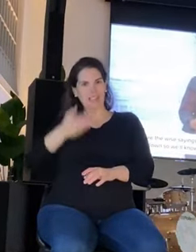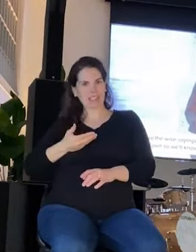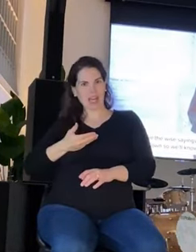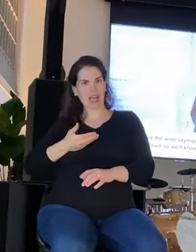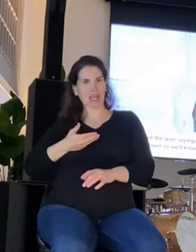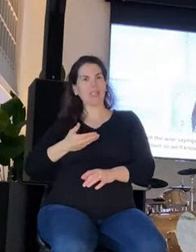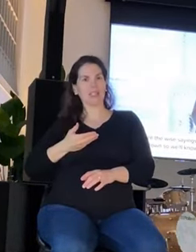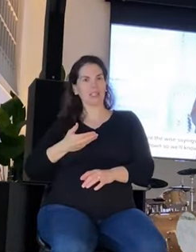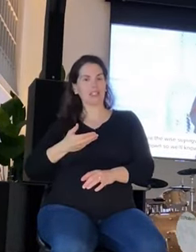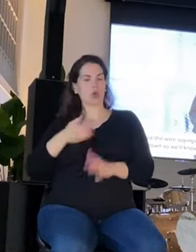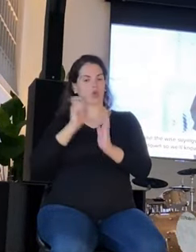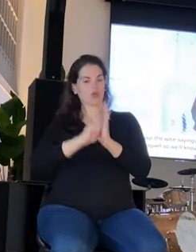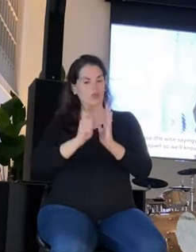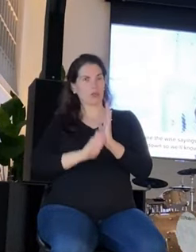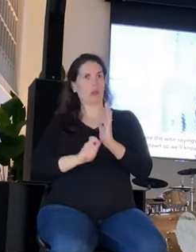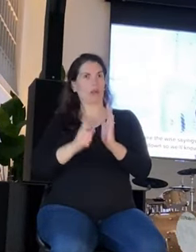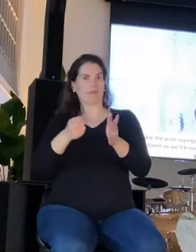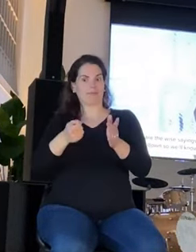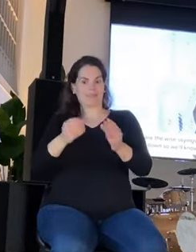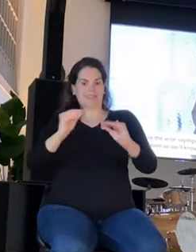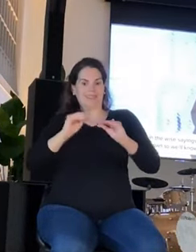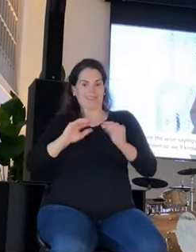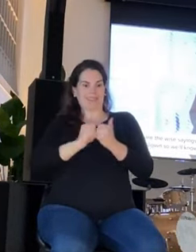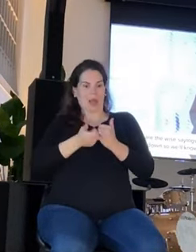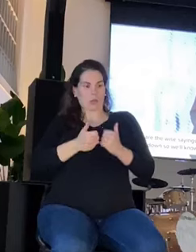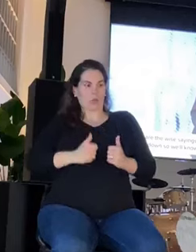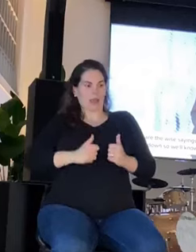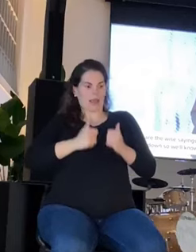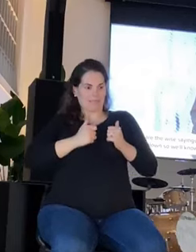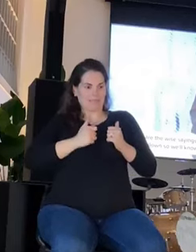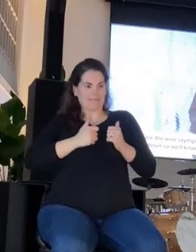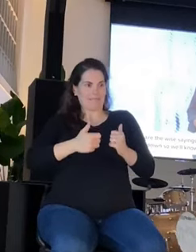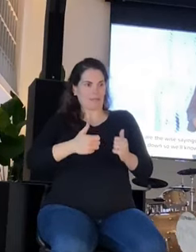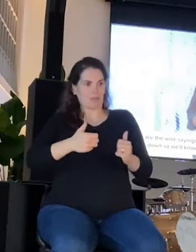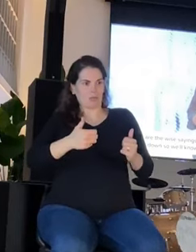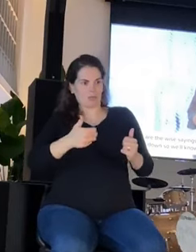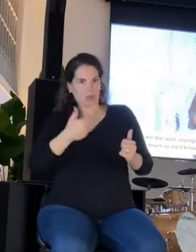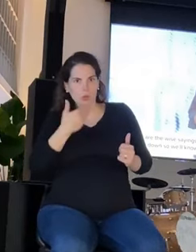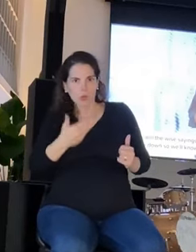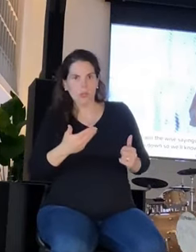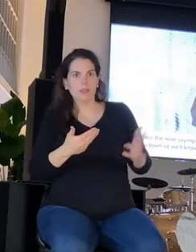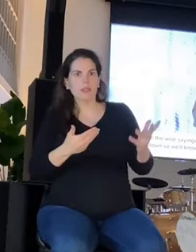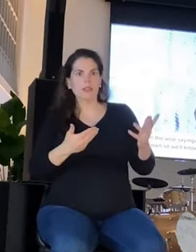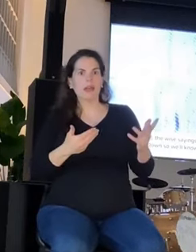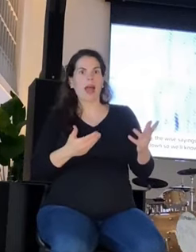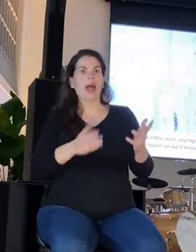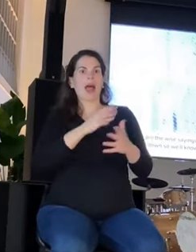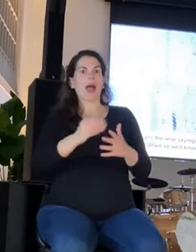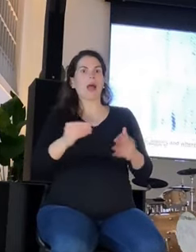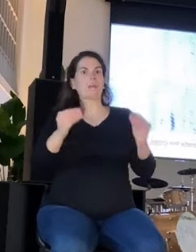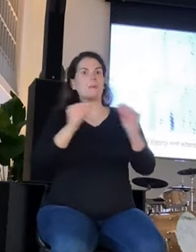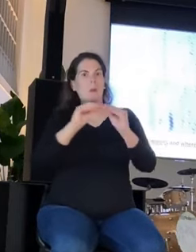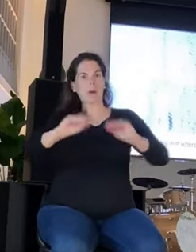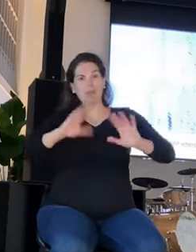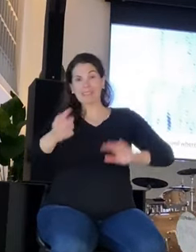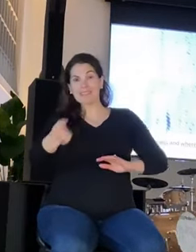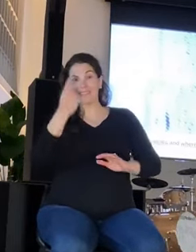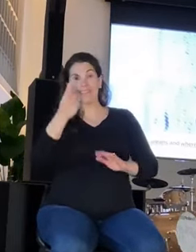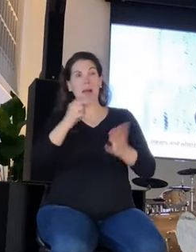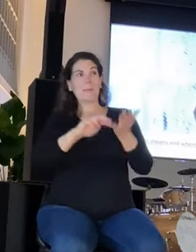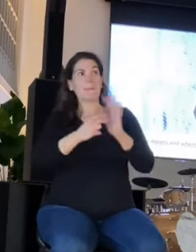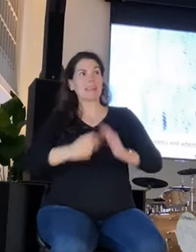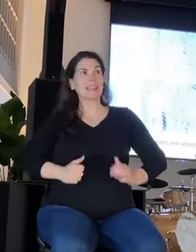written down so we'll know how to live well and right. And to say that with me out loud, understand what